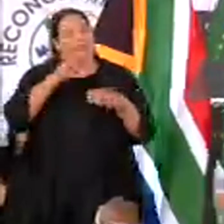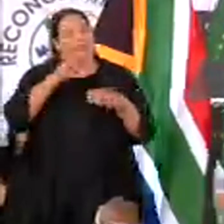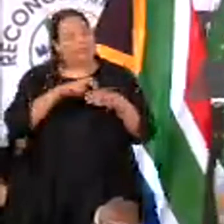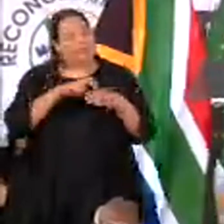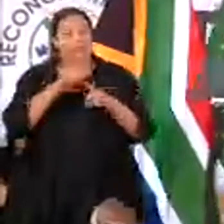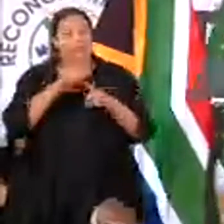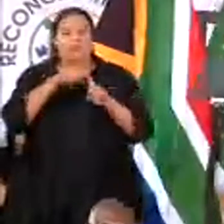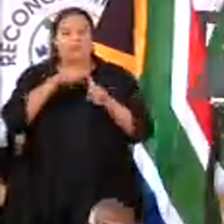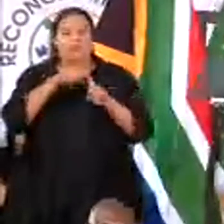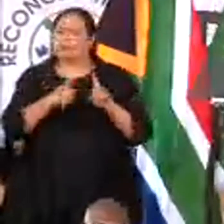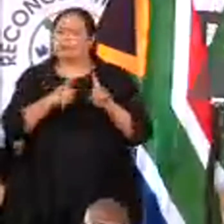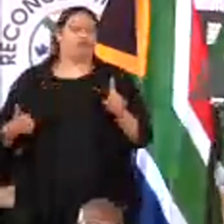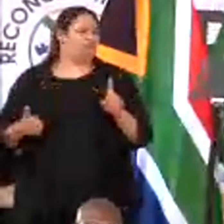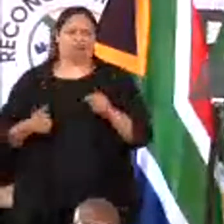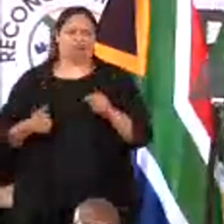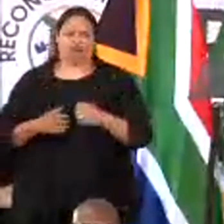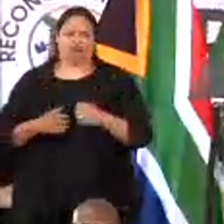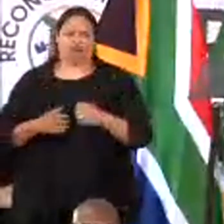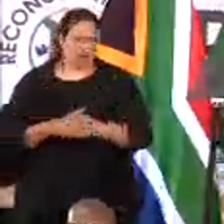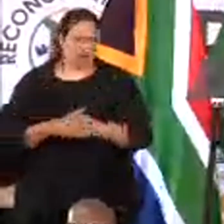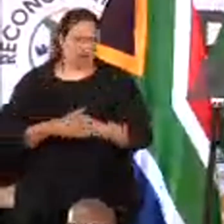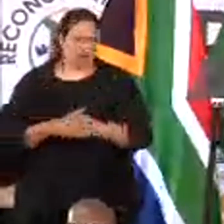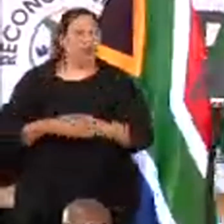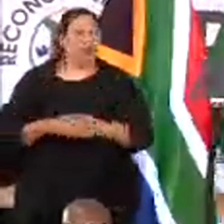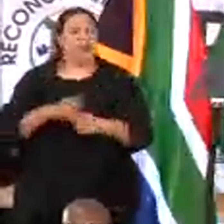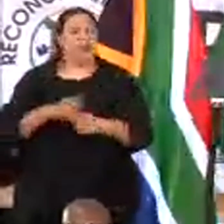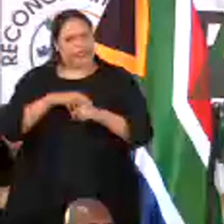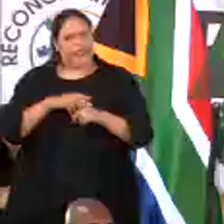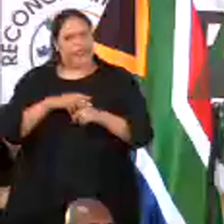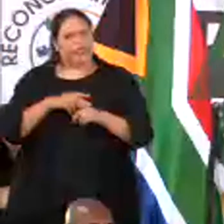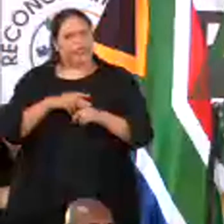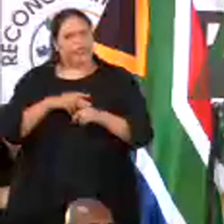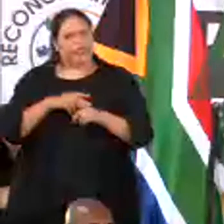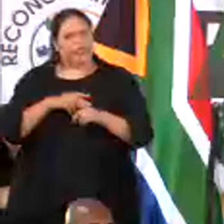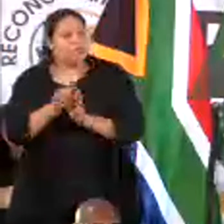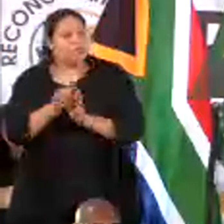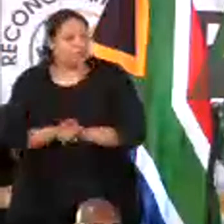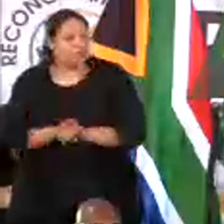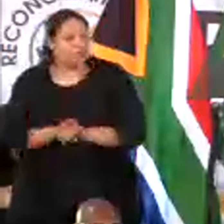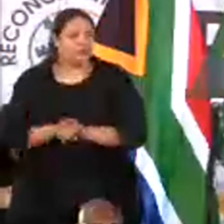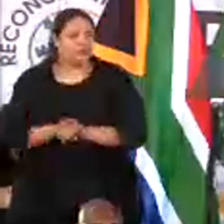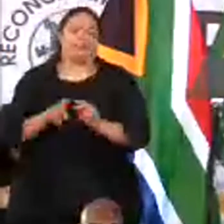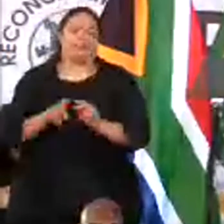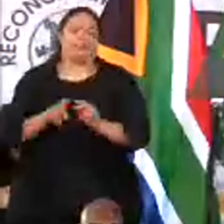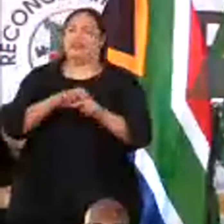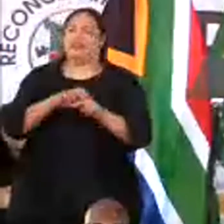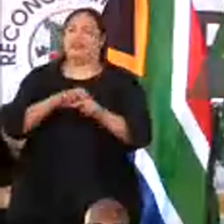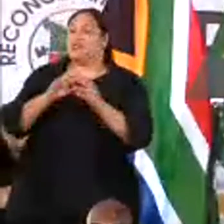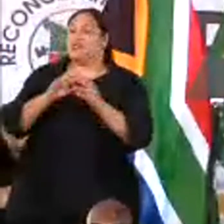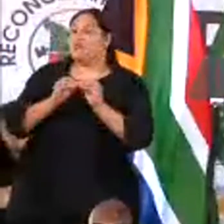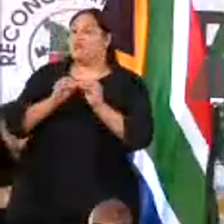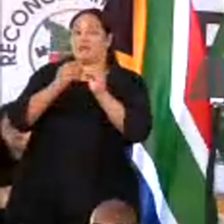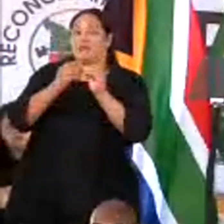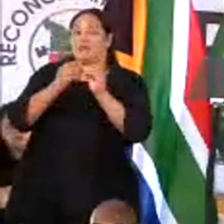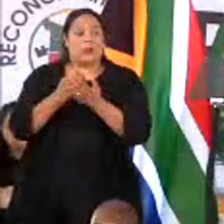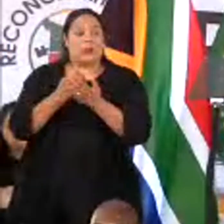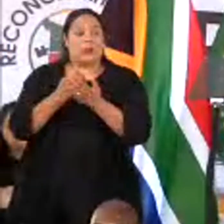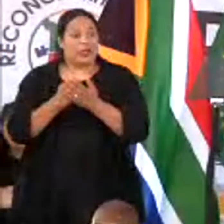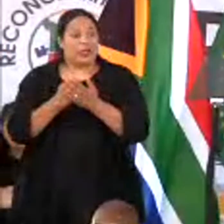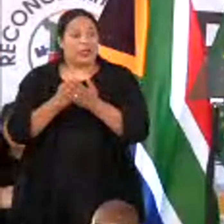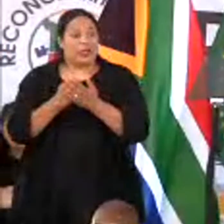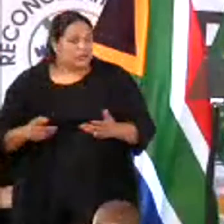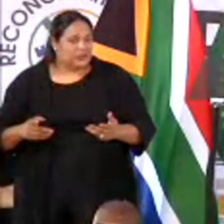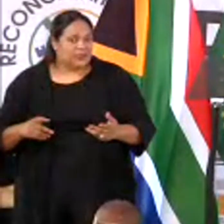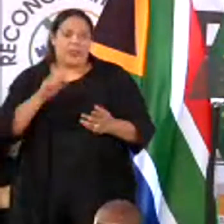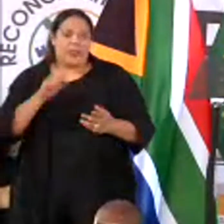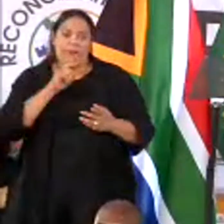one behind. We should foster growth. We should create an economy that